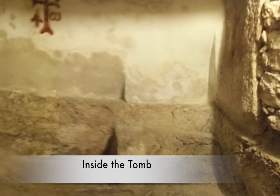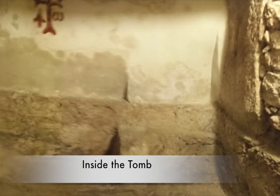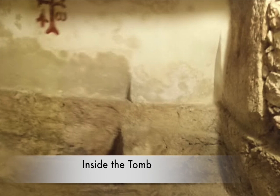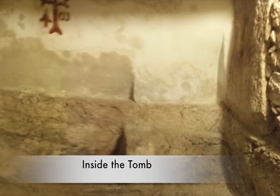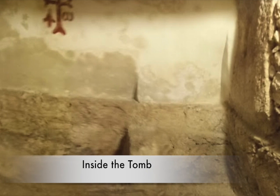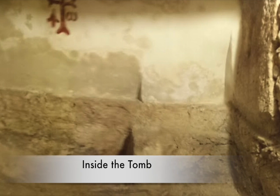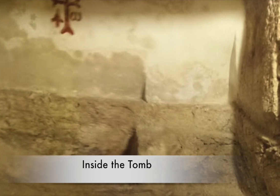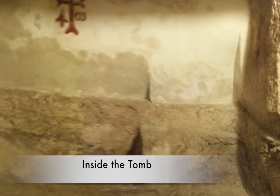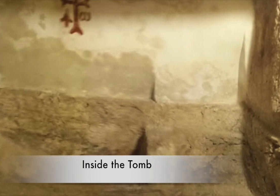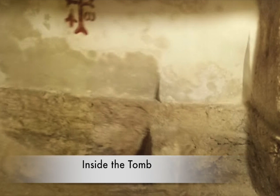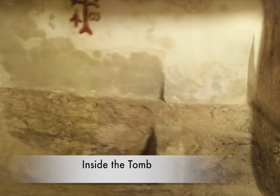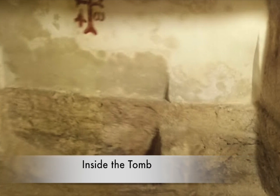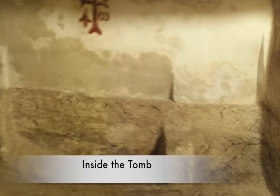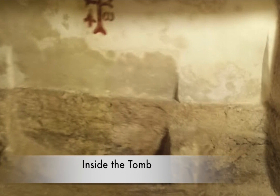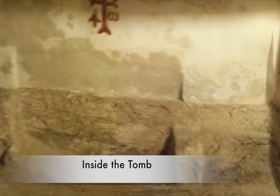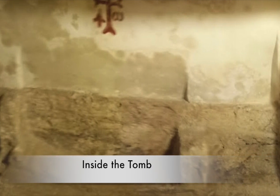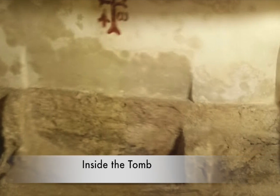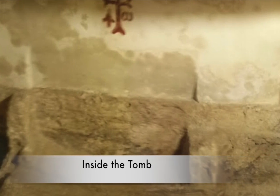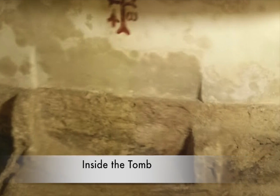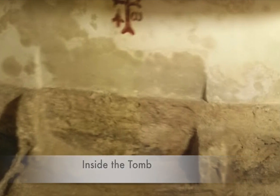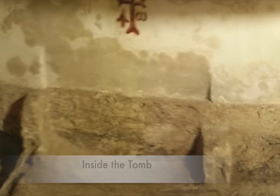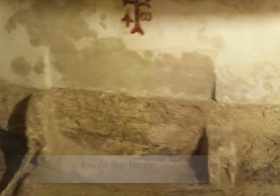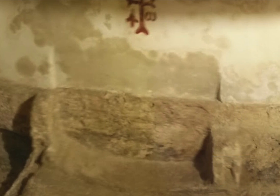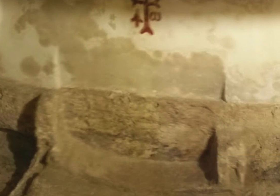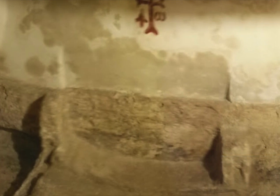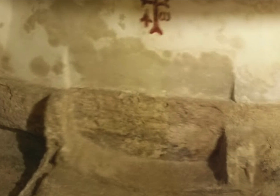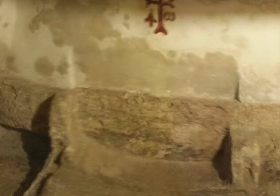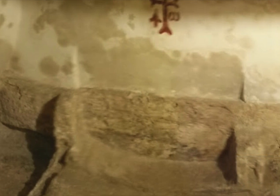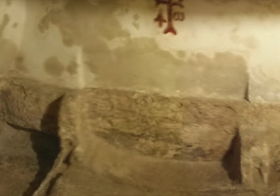As you go inside, you'll see it looking something like this.